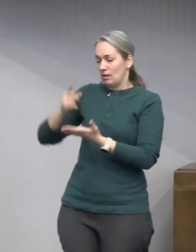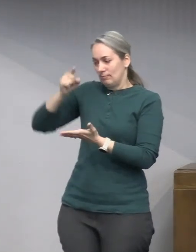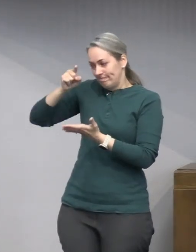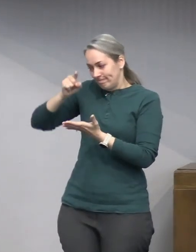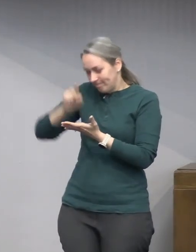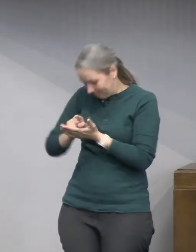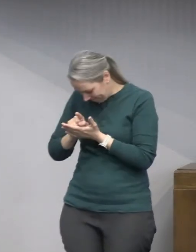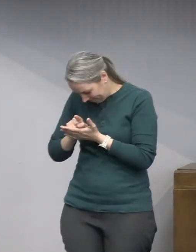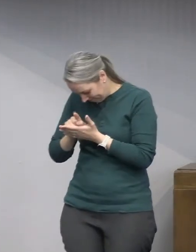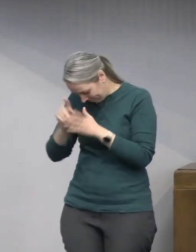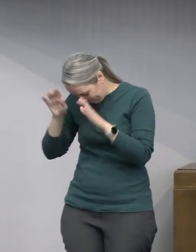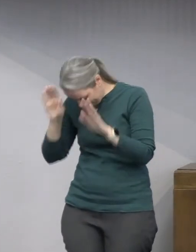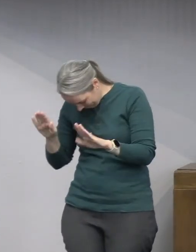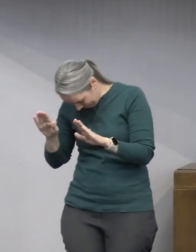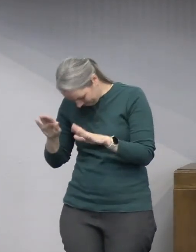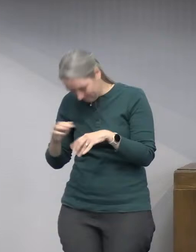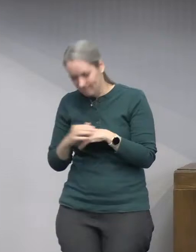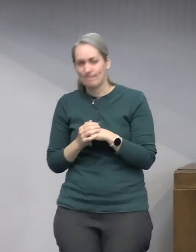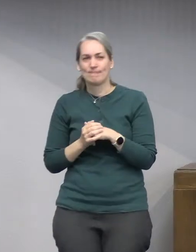face.